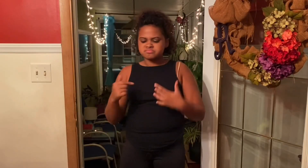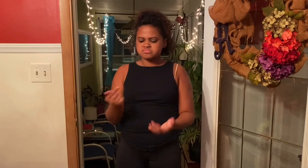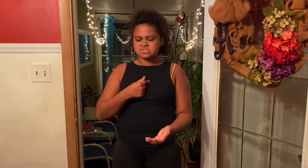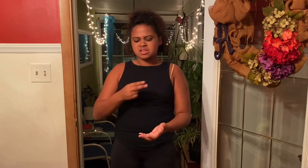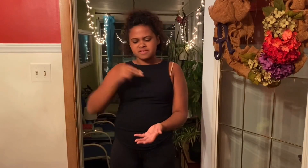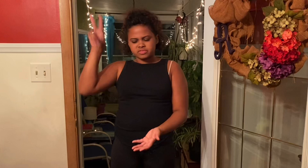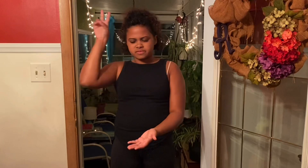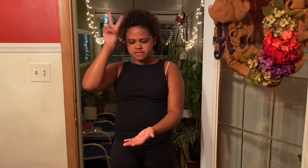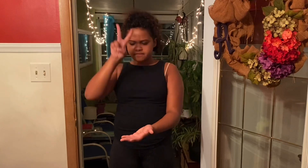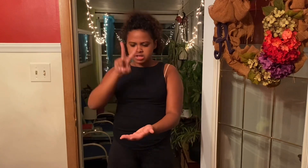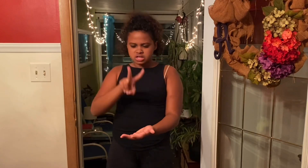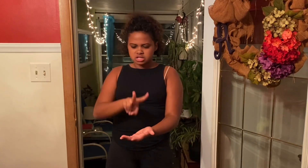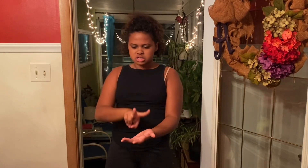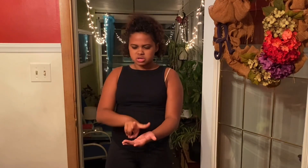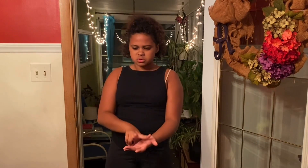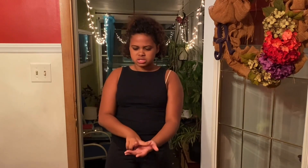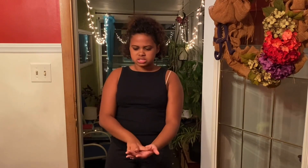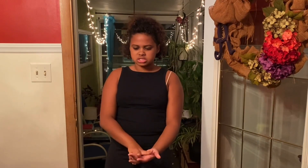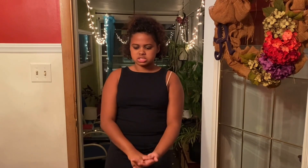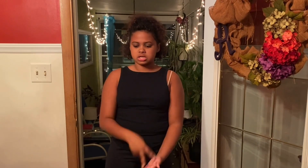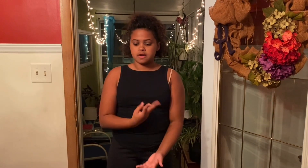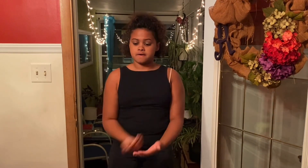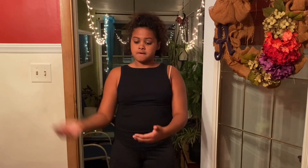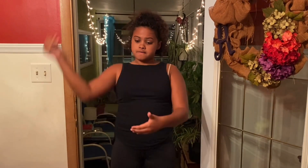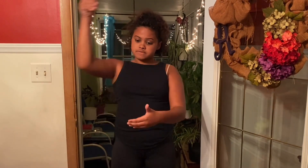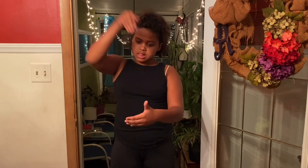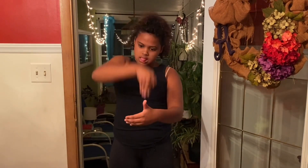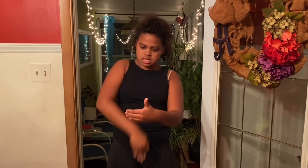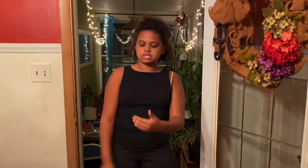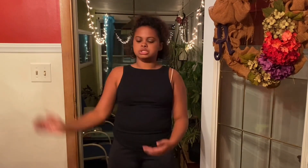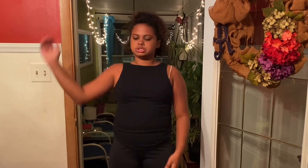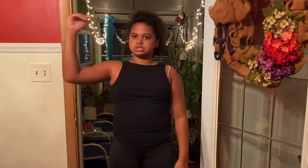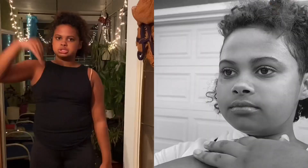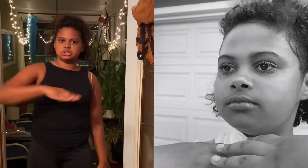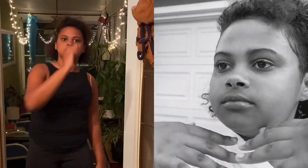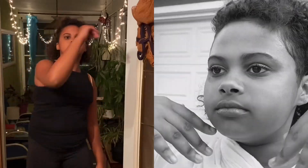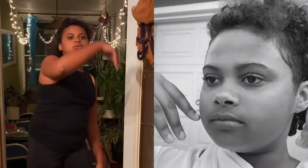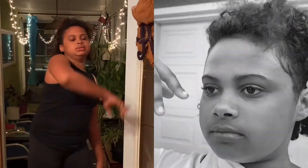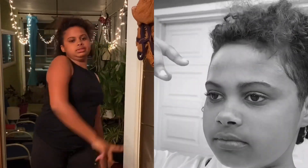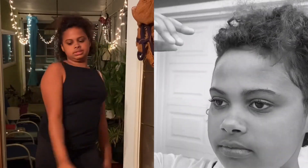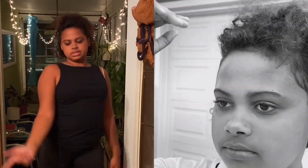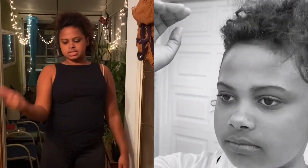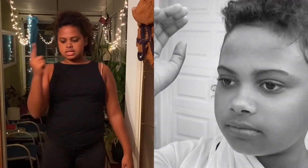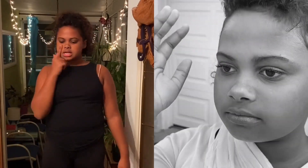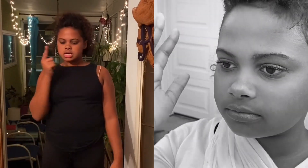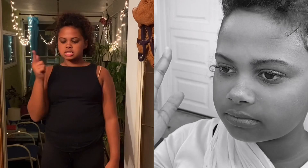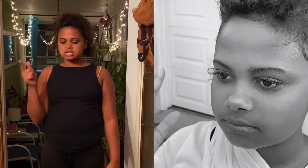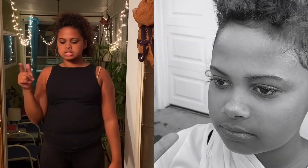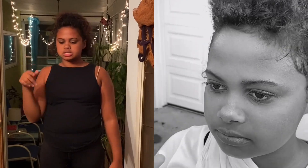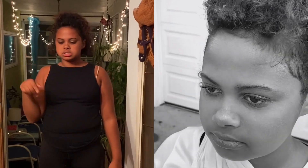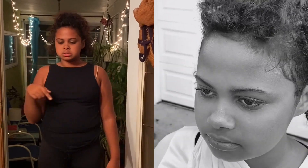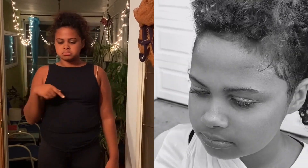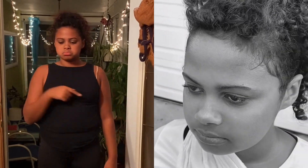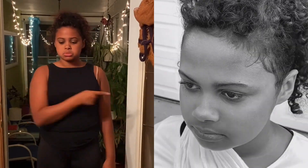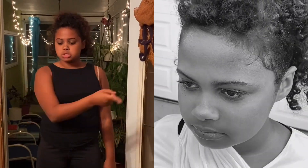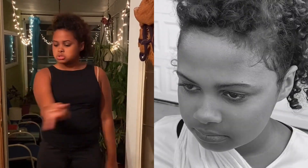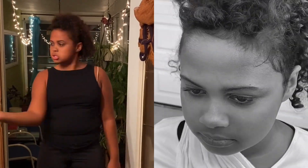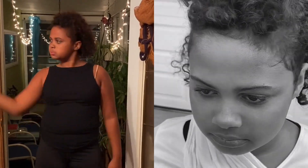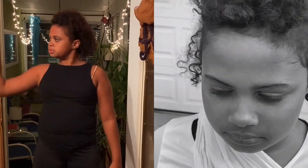I'm never falling apart this high Falling into your ocean eyes